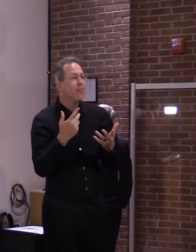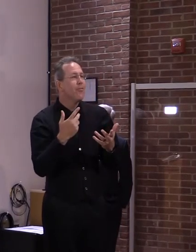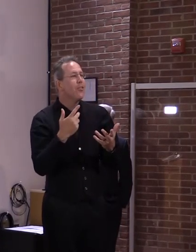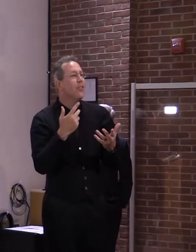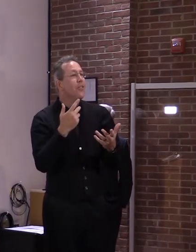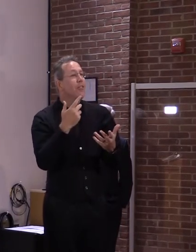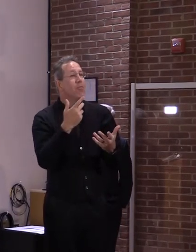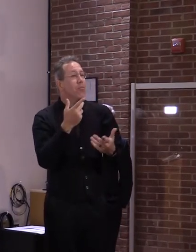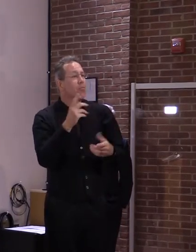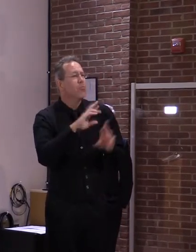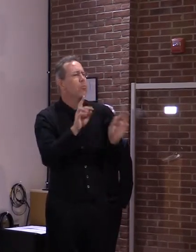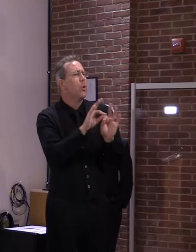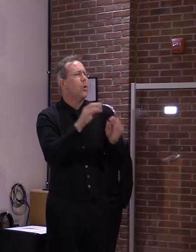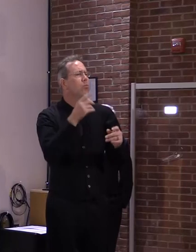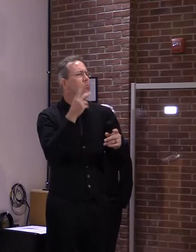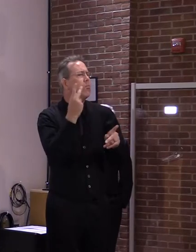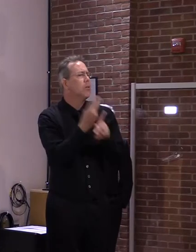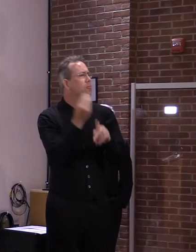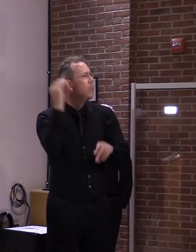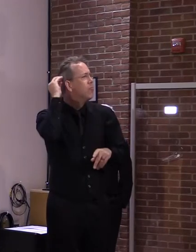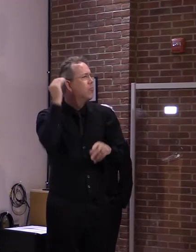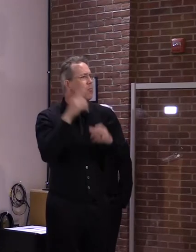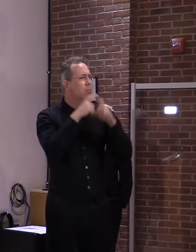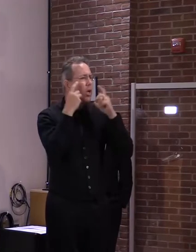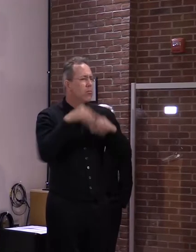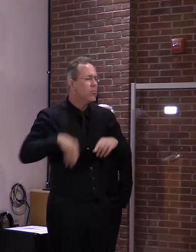Okay, thank you very much.